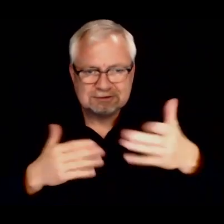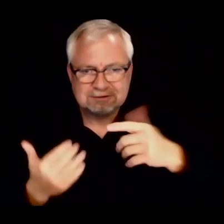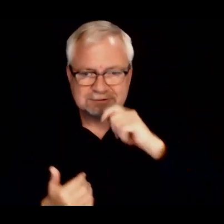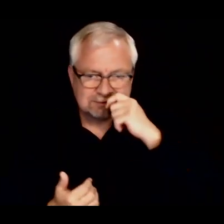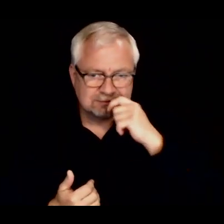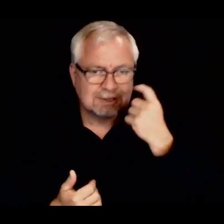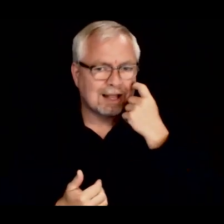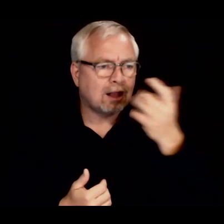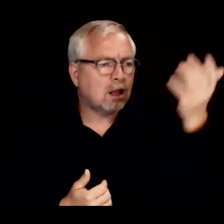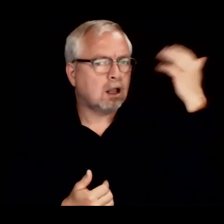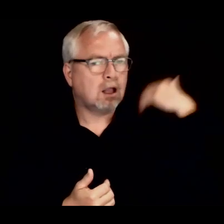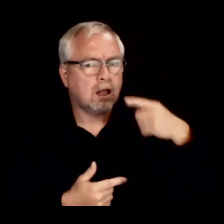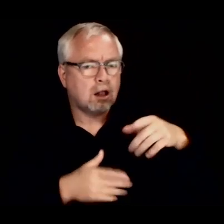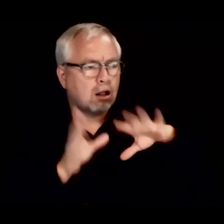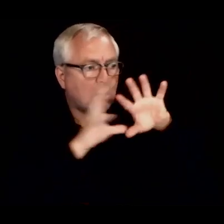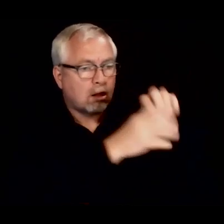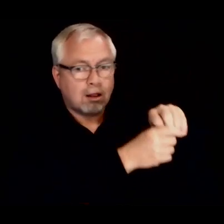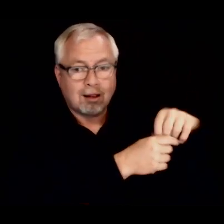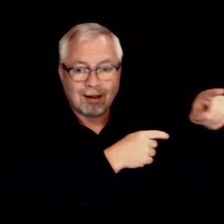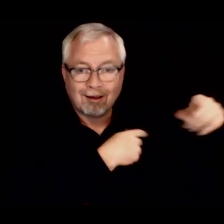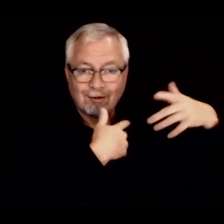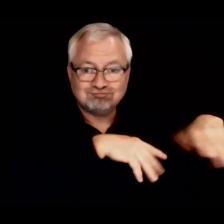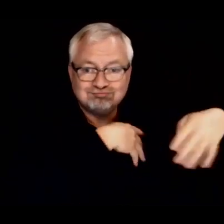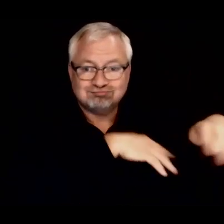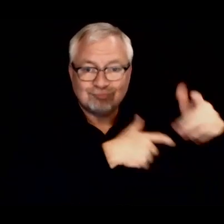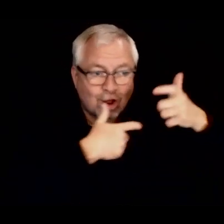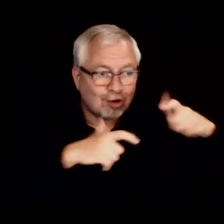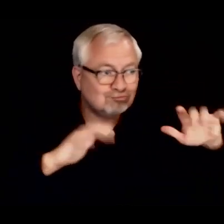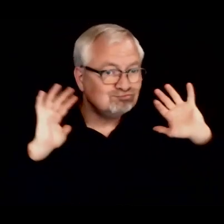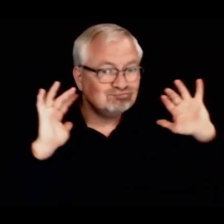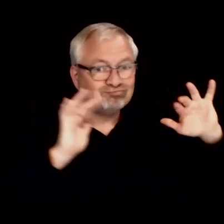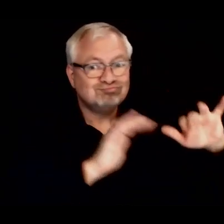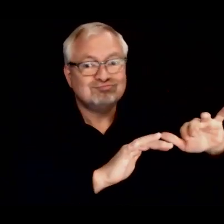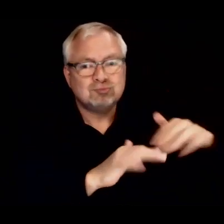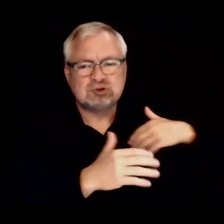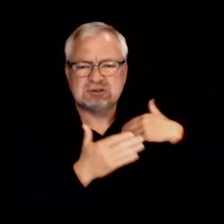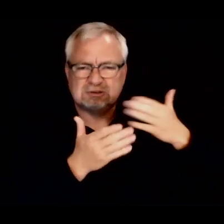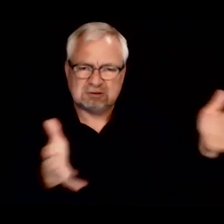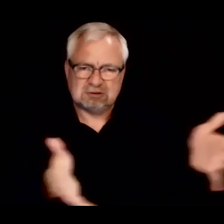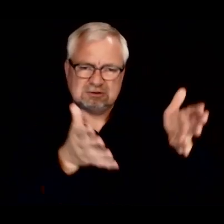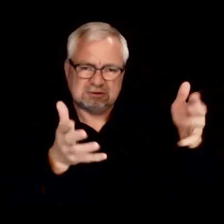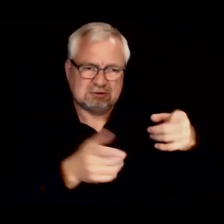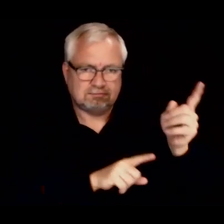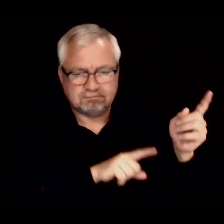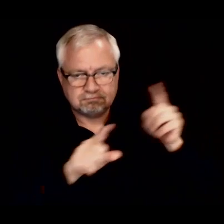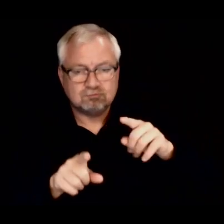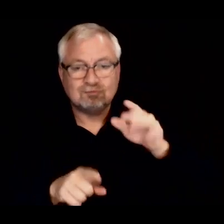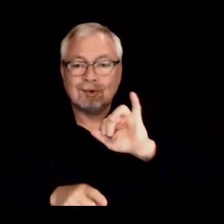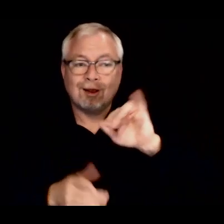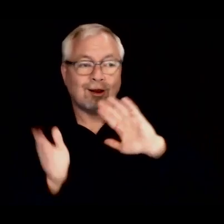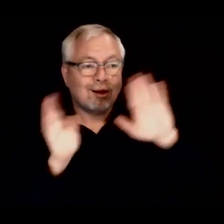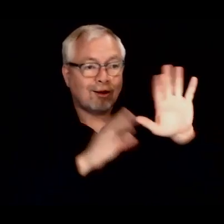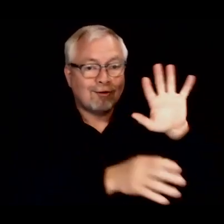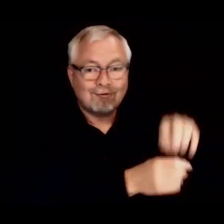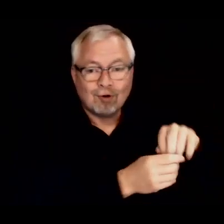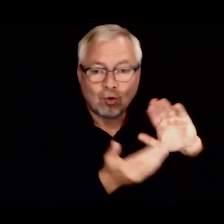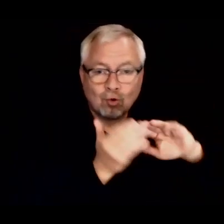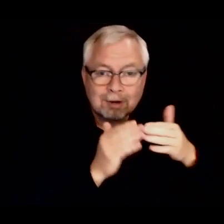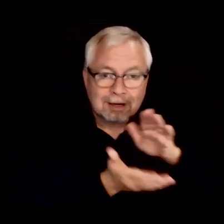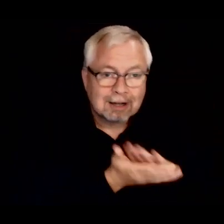large gatherings, including community cleanups, providing water and food